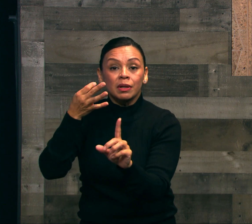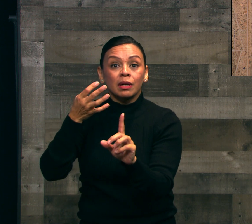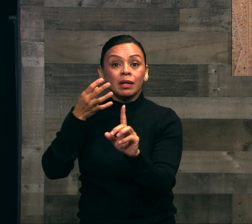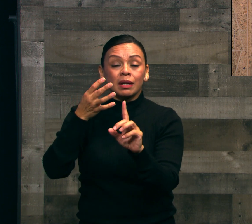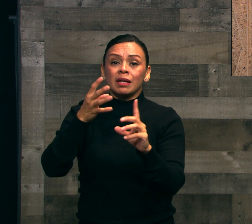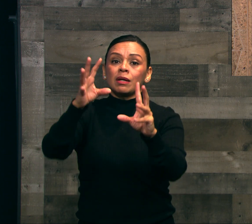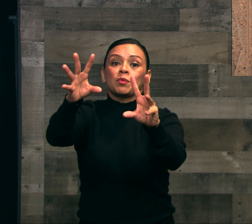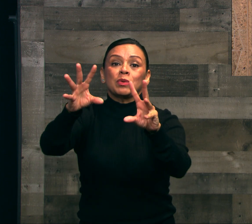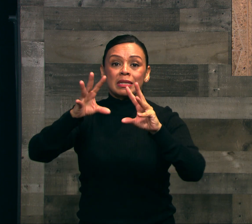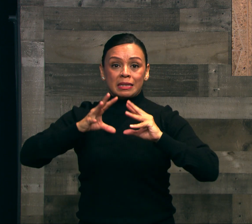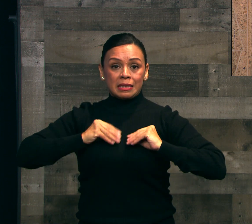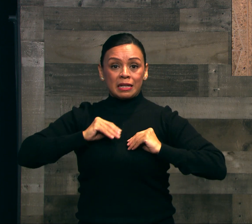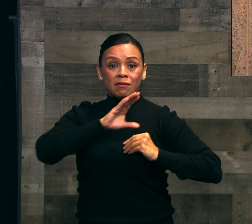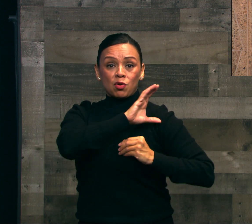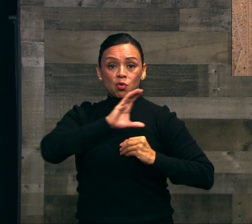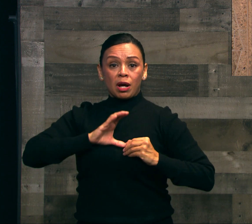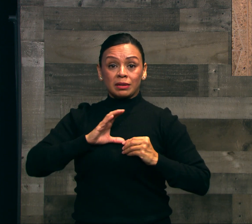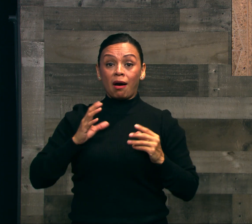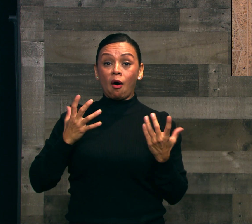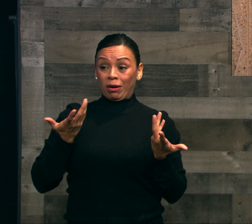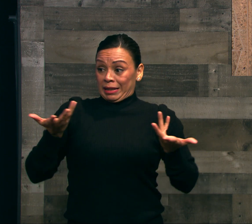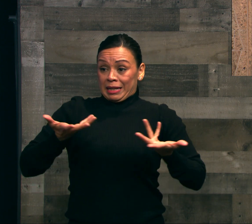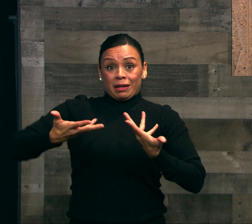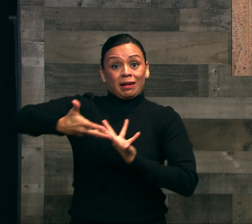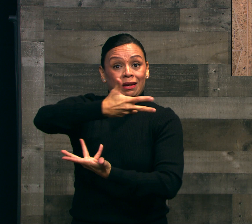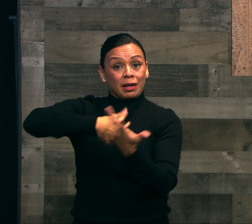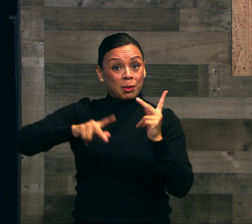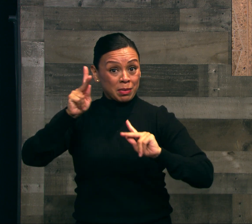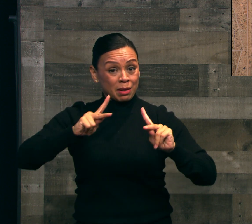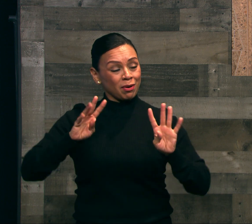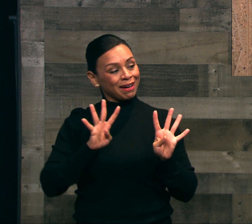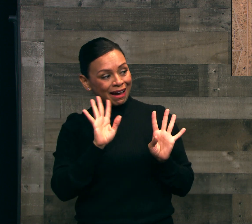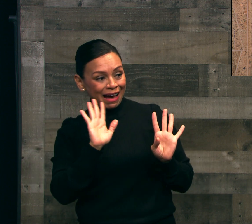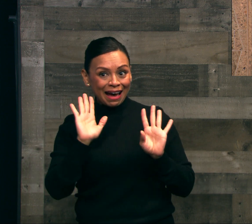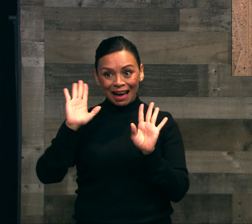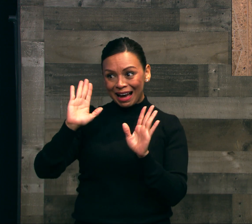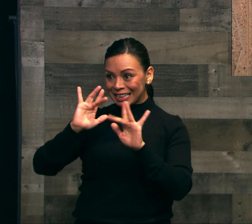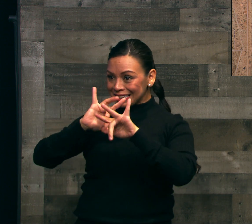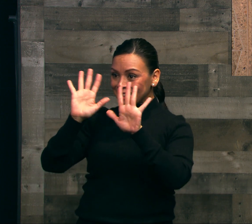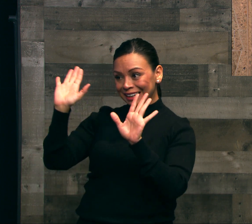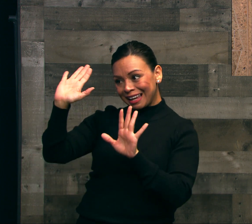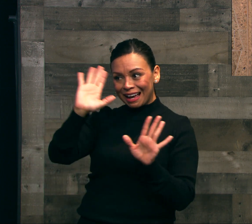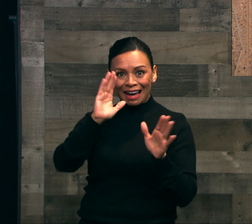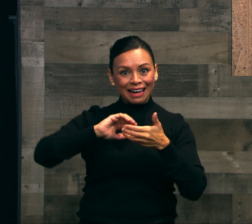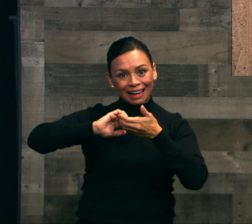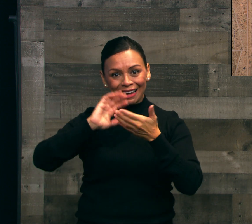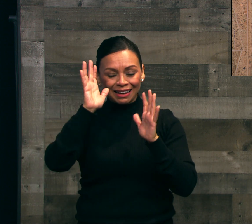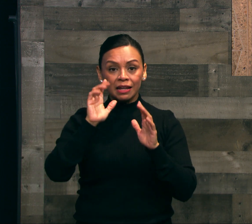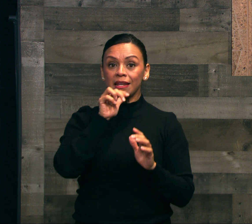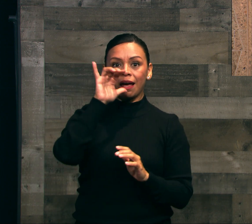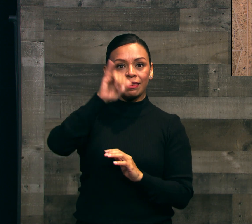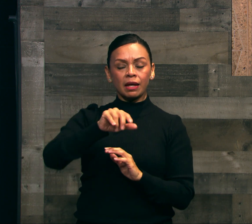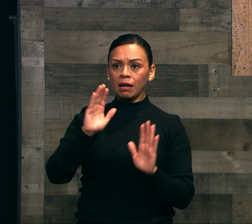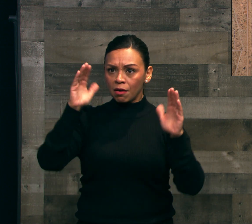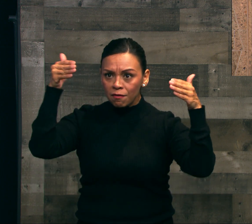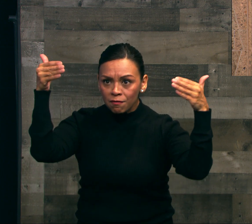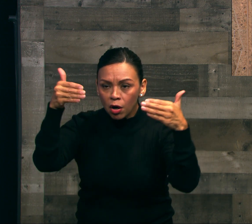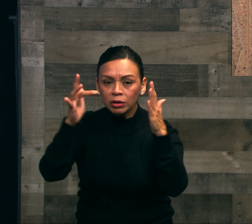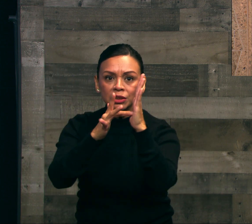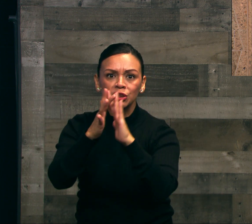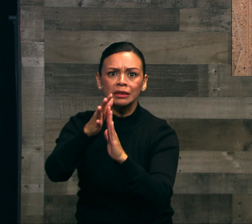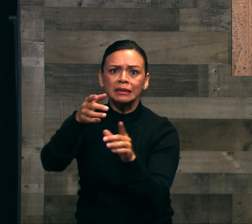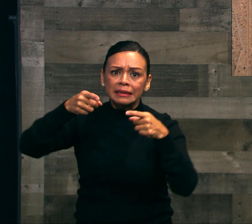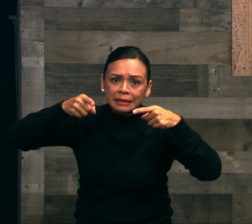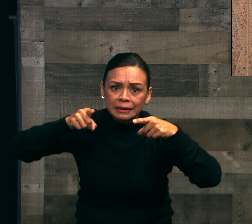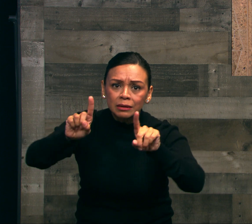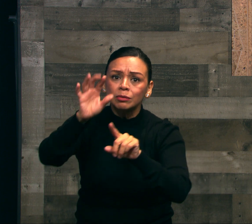become community, but to receive Christ. Not just to feel good, but to meet the Christ, his story and his presence